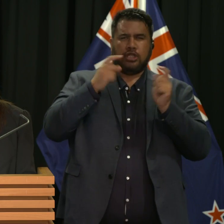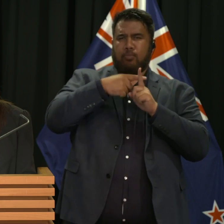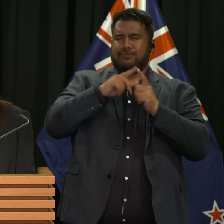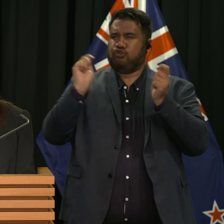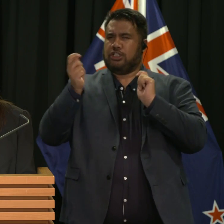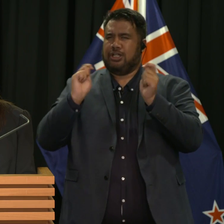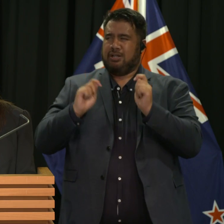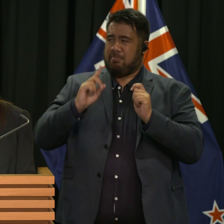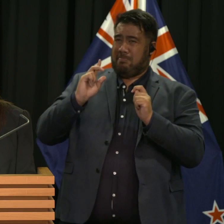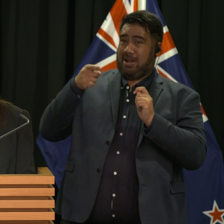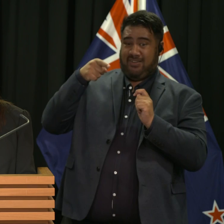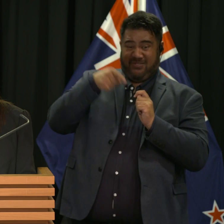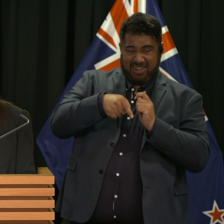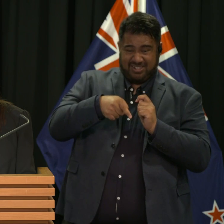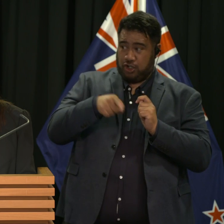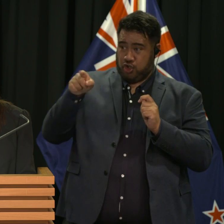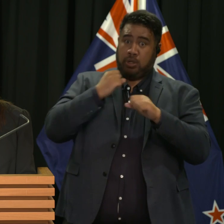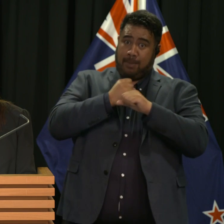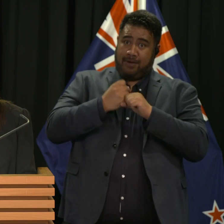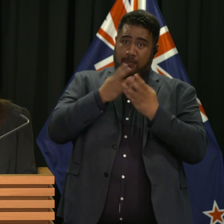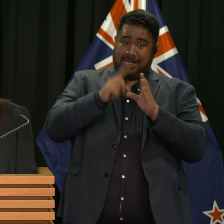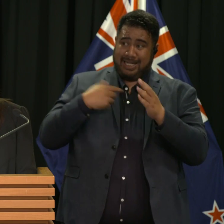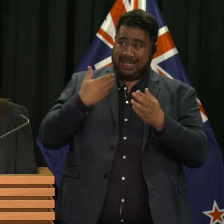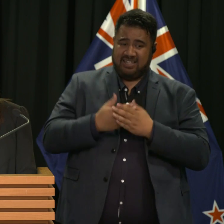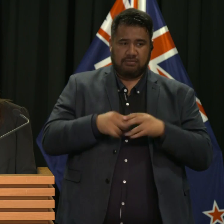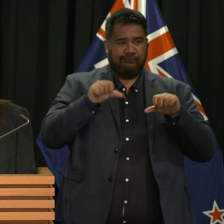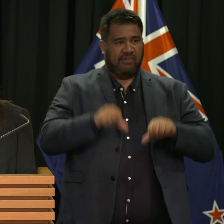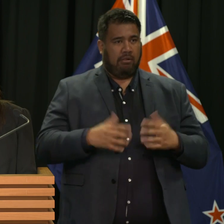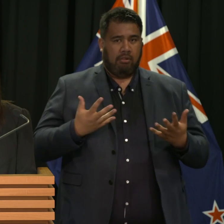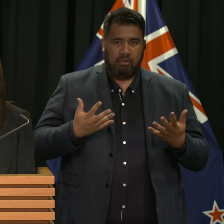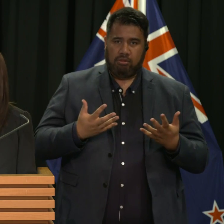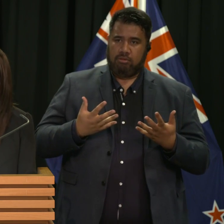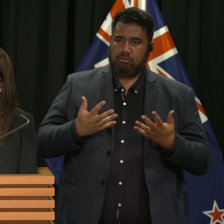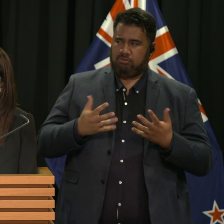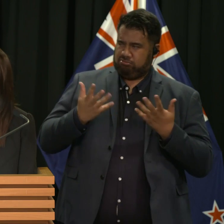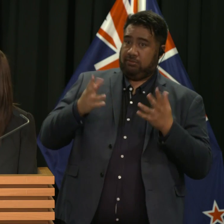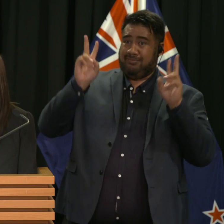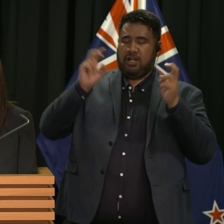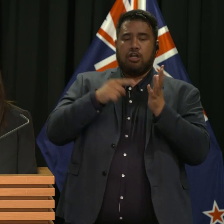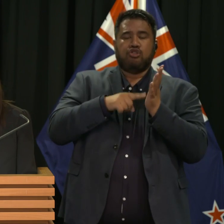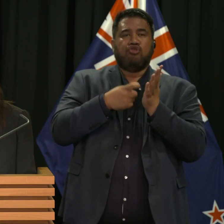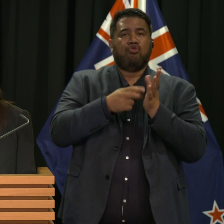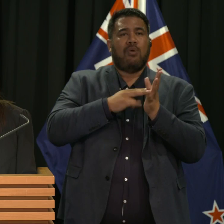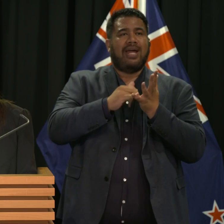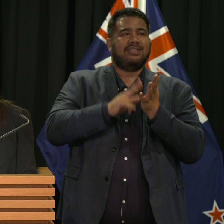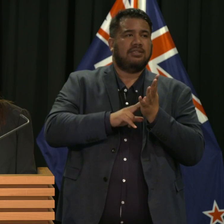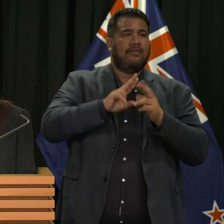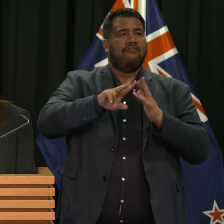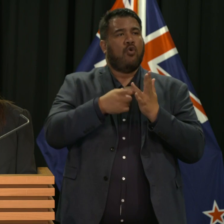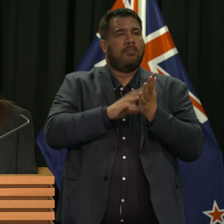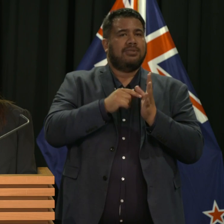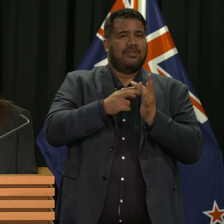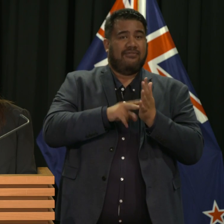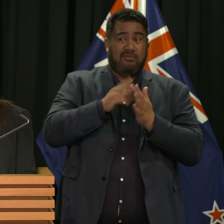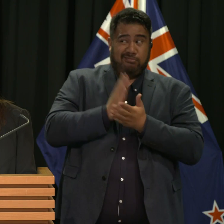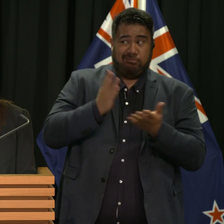this, massive thing that you've campaigned on for so long across the line? Yeah, I think that, yes, I have, as have many MPs, been involved in this